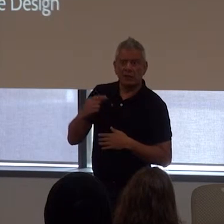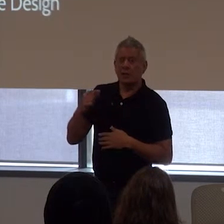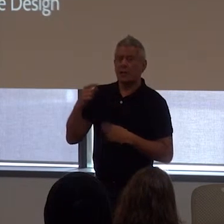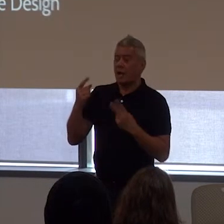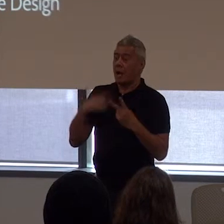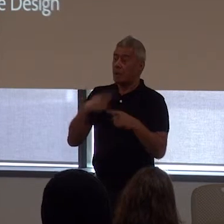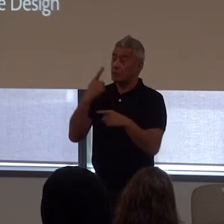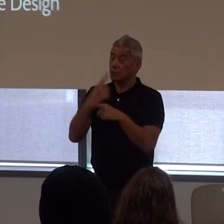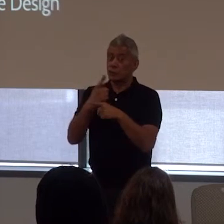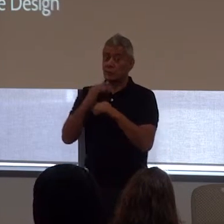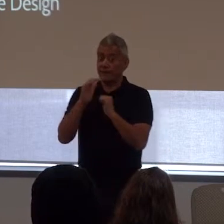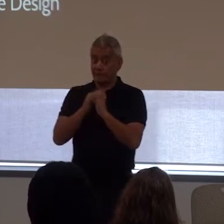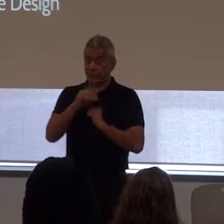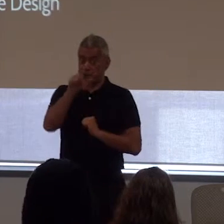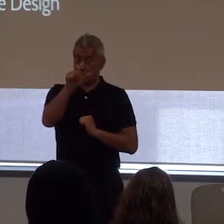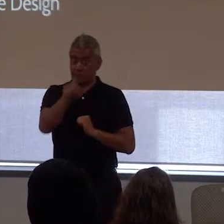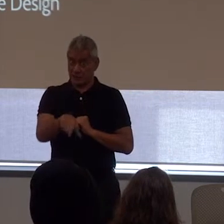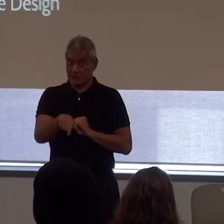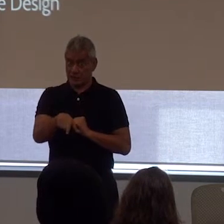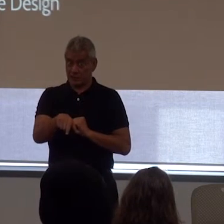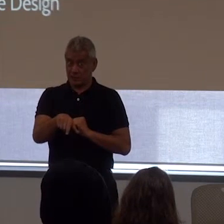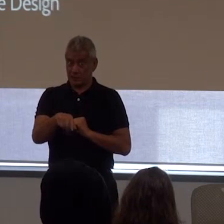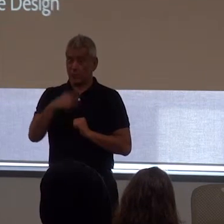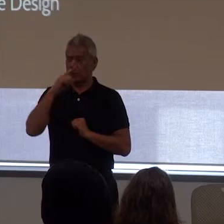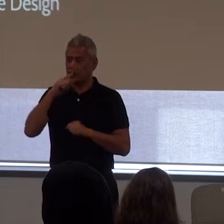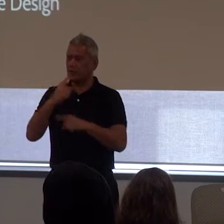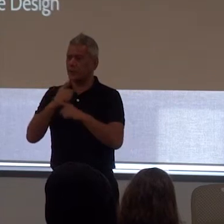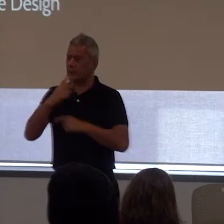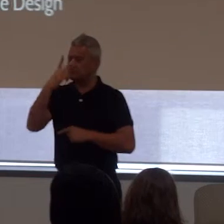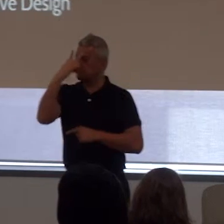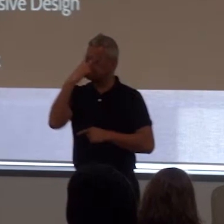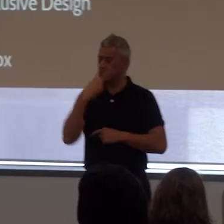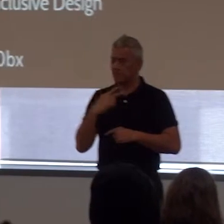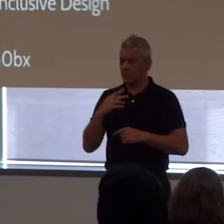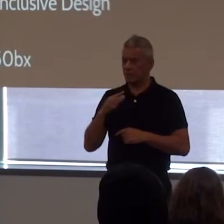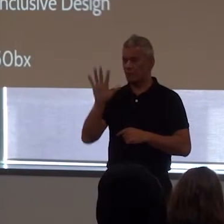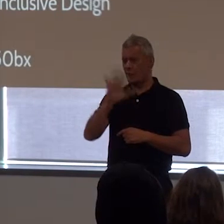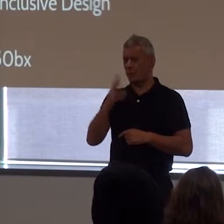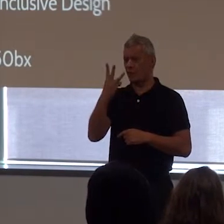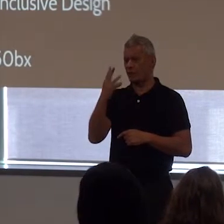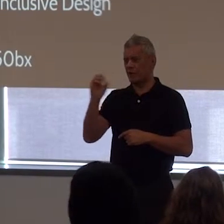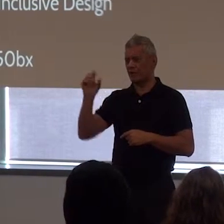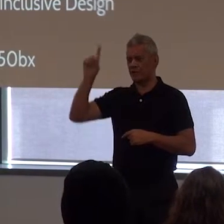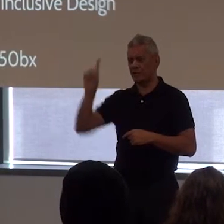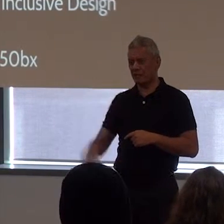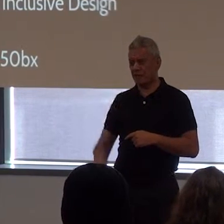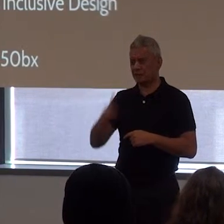day that when it comes to highly impaired vision, there's about 300,000.